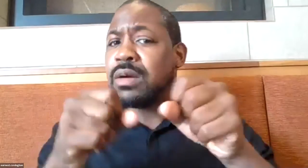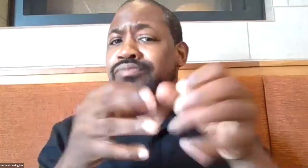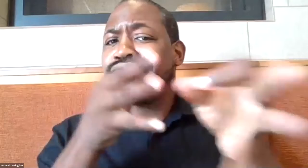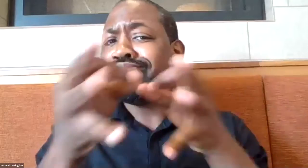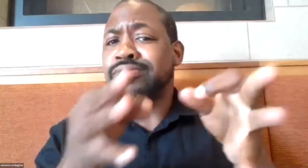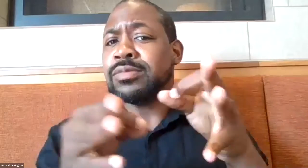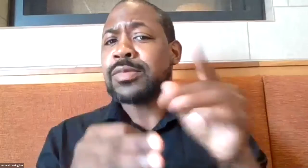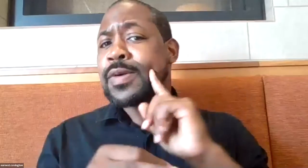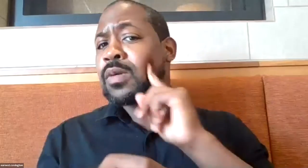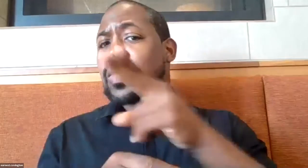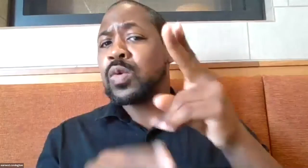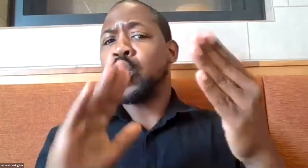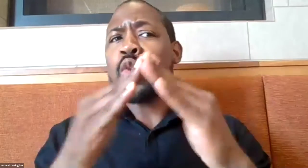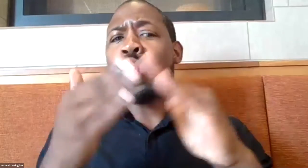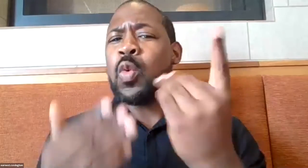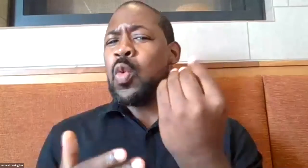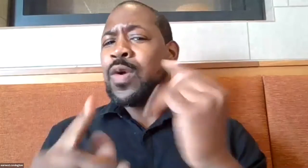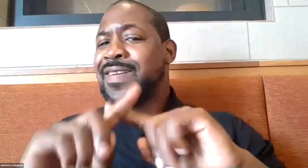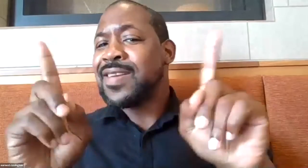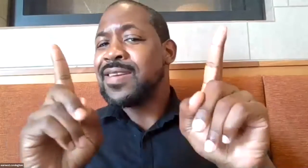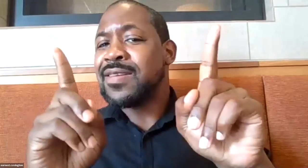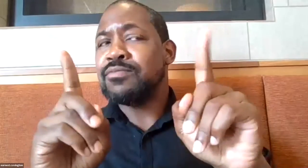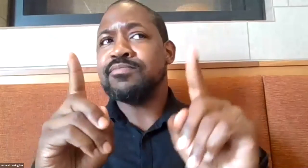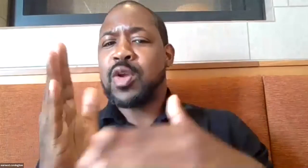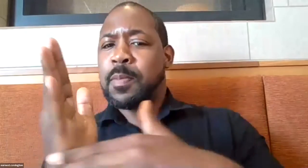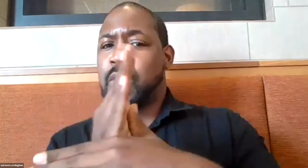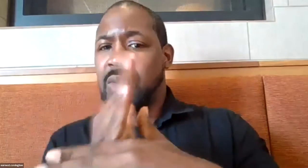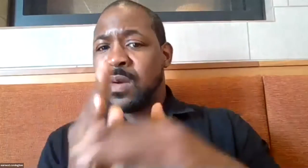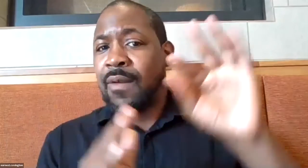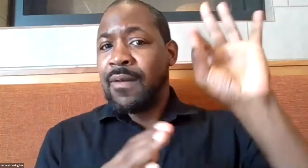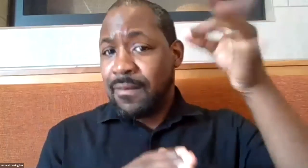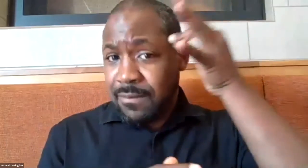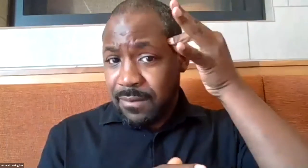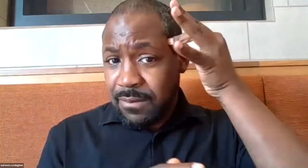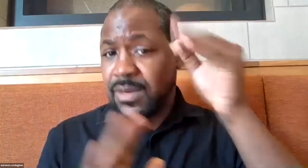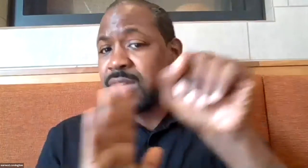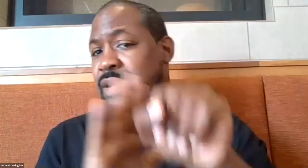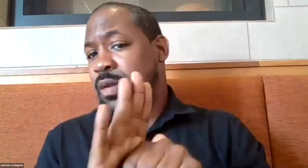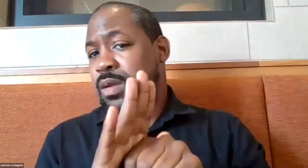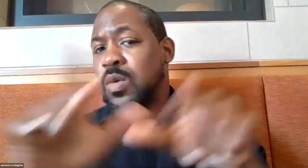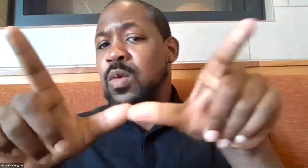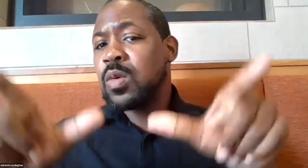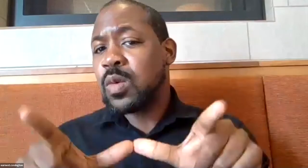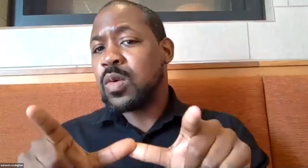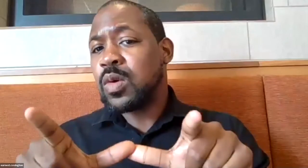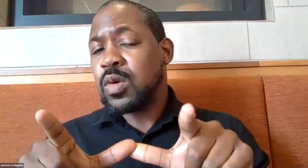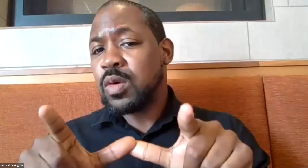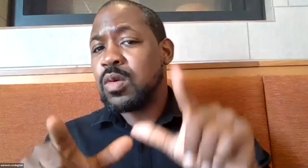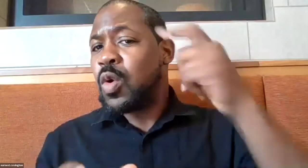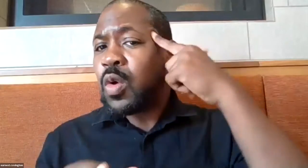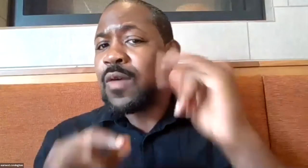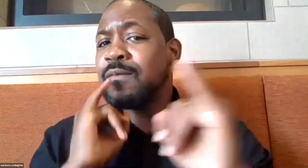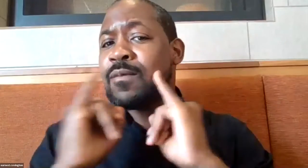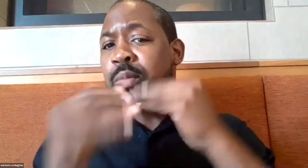so forth. But I was also wondering if you can explain to it, like in the deaf and hard of hearing community, the difference between federal and state